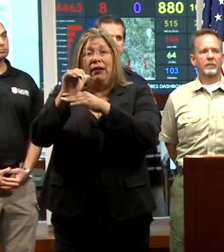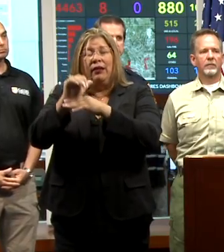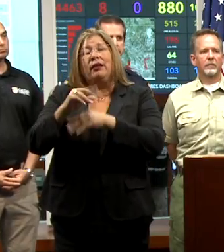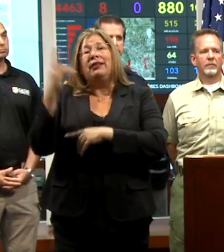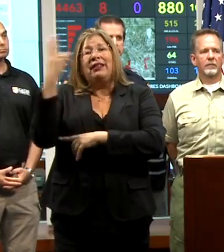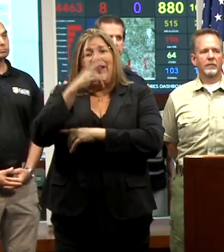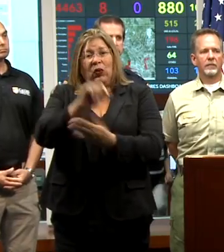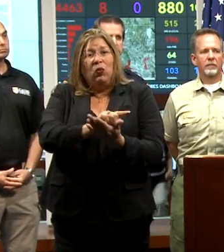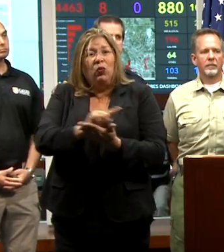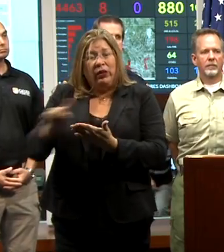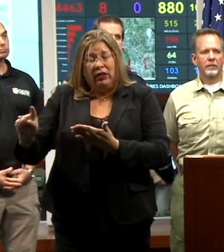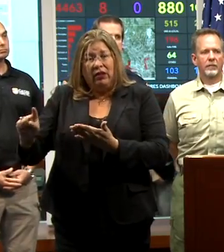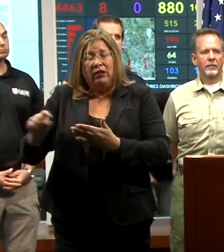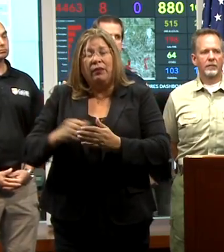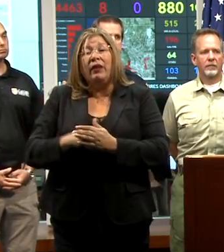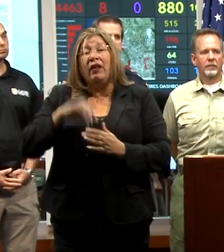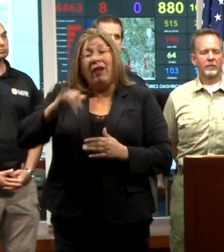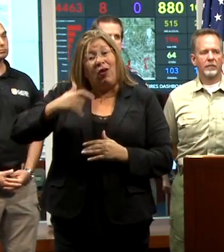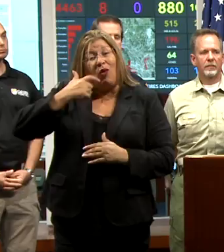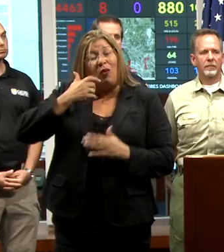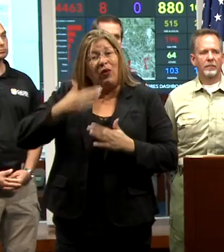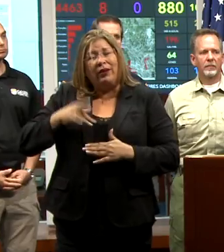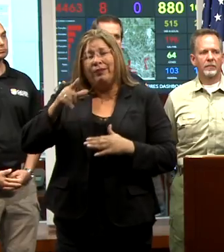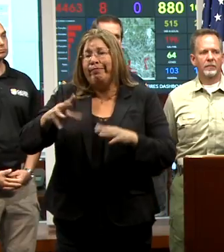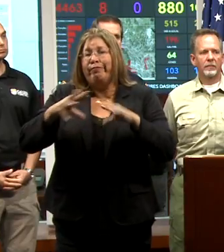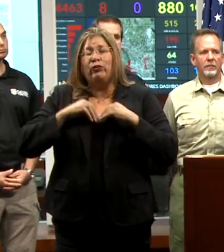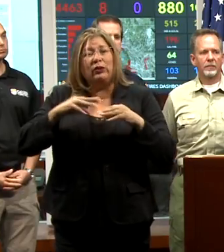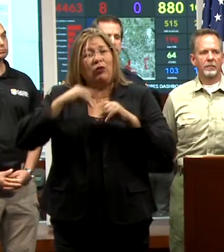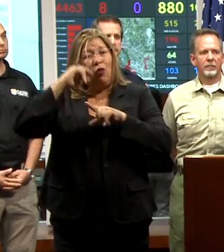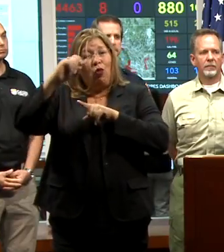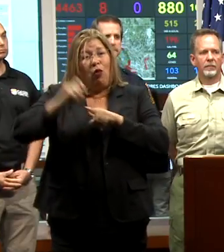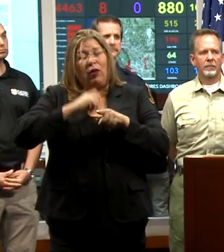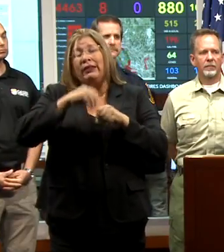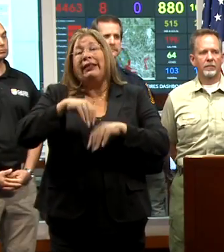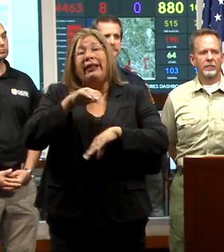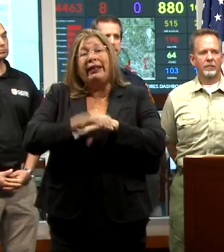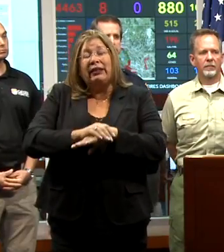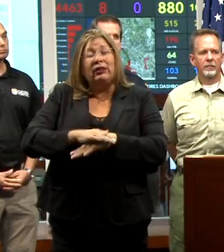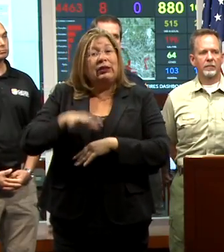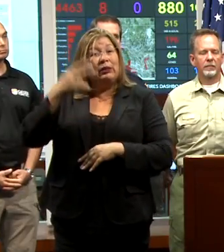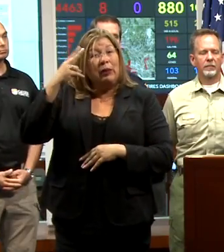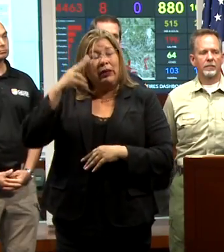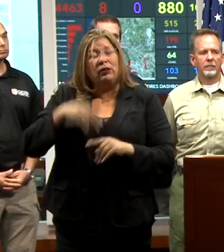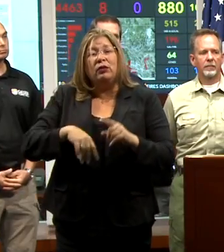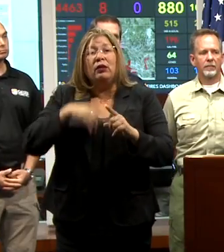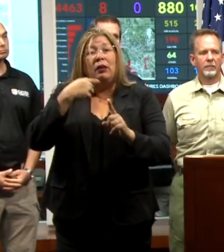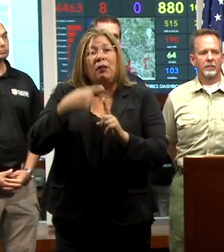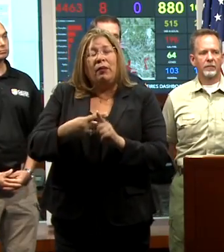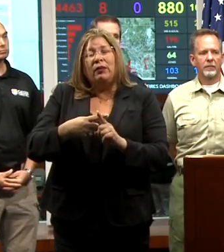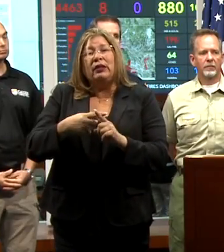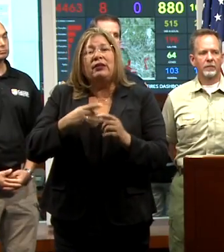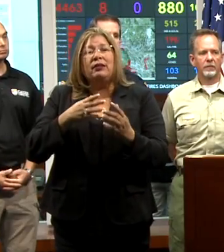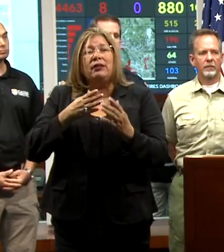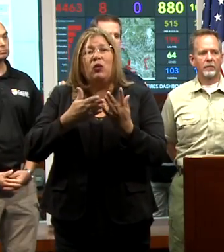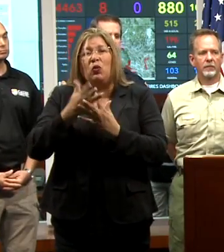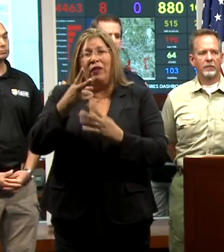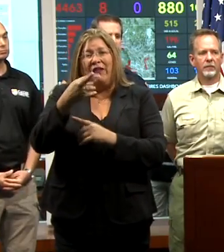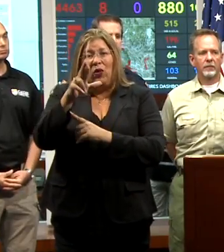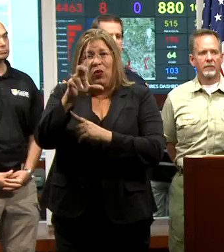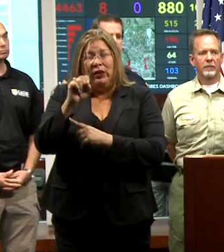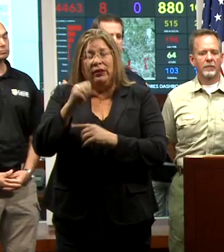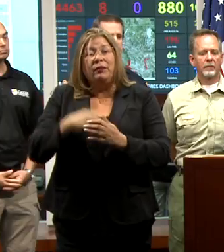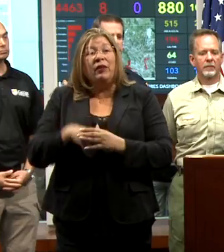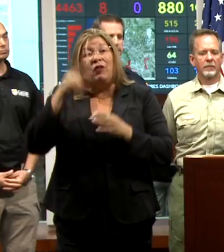7 days a week. And these operators can receive calls in English and Spanish and by video relay service.